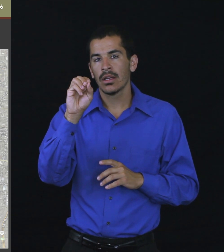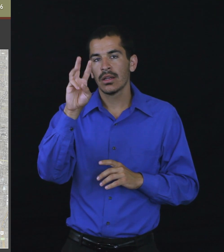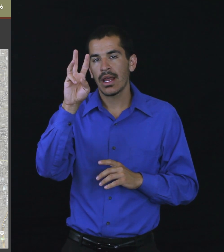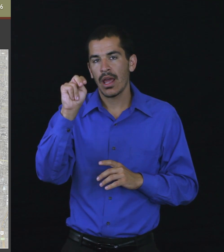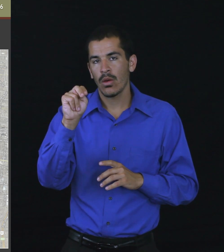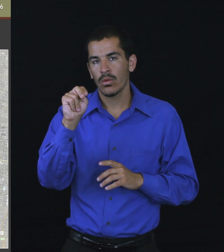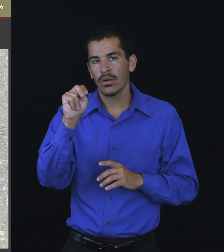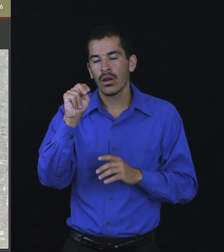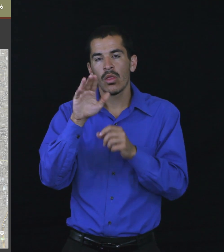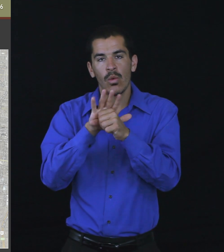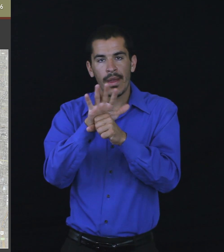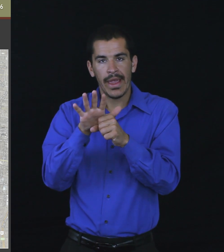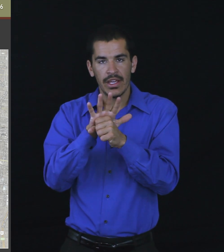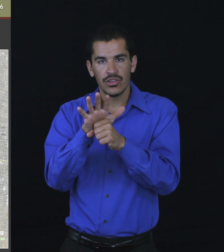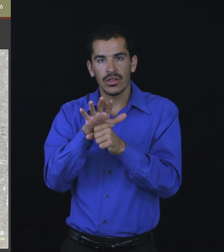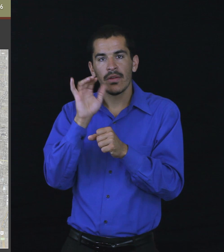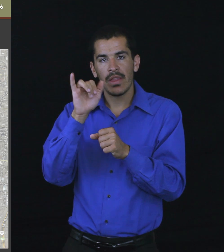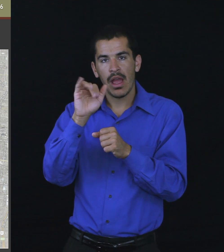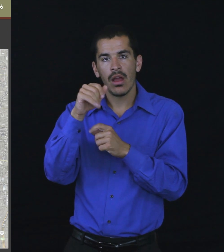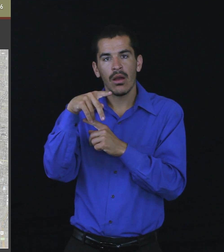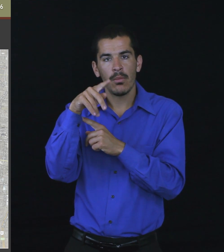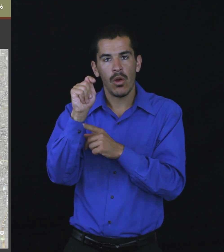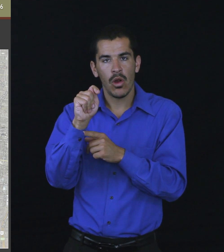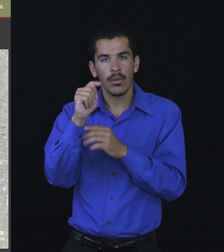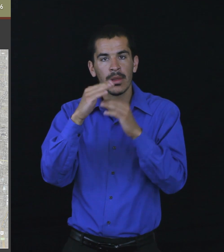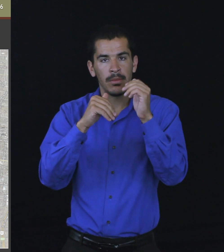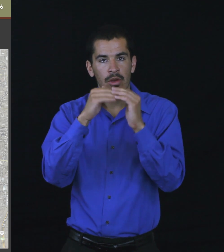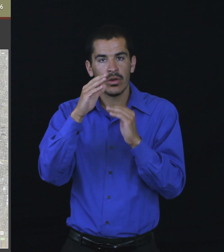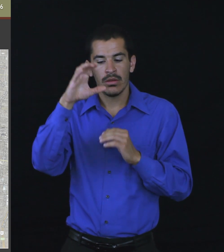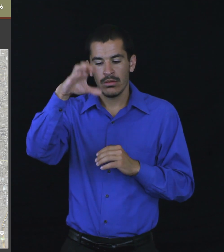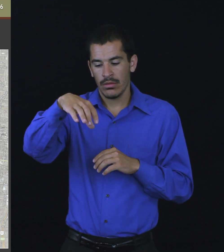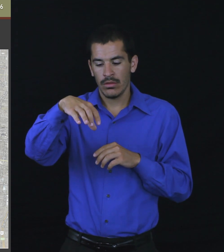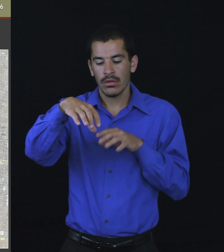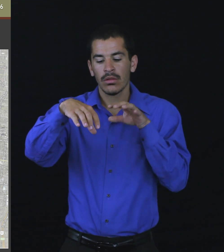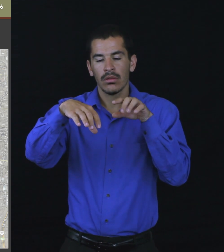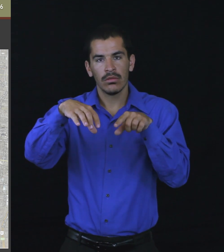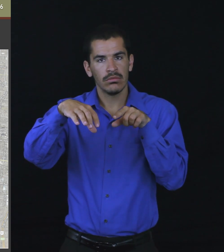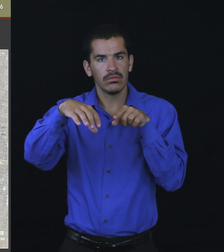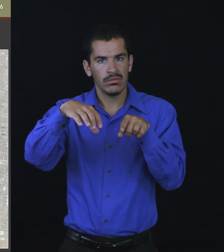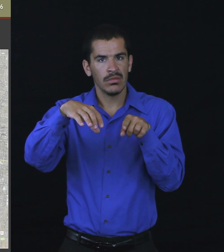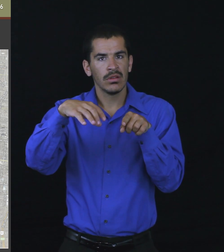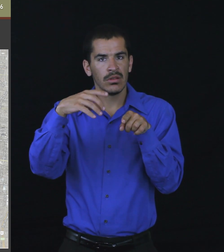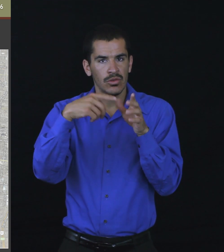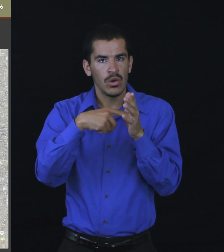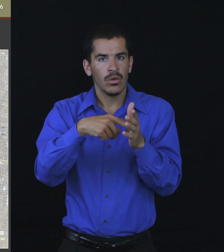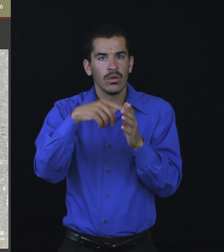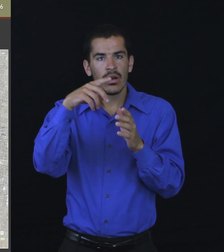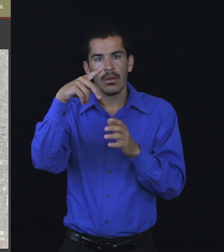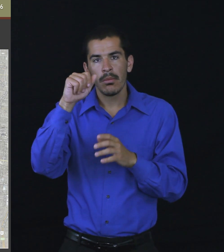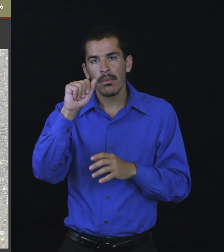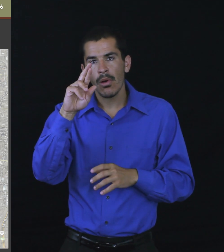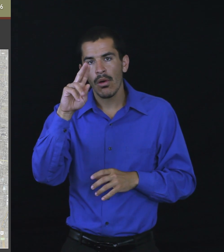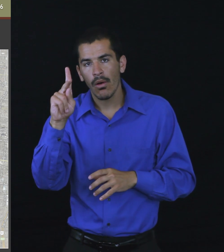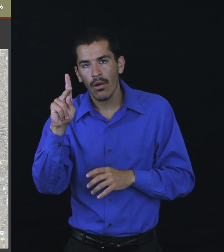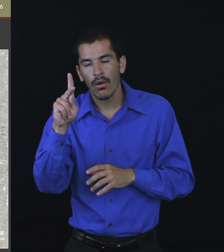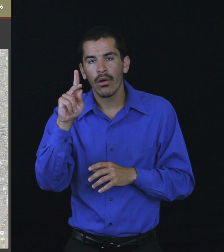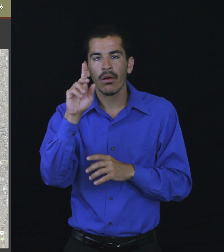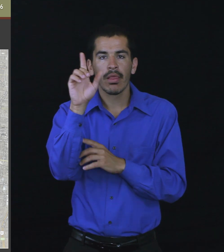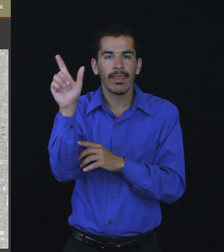and parks, libraries, schools, and transportation that are